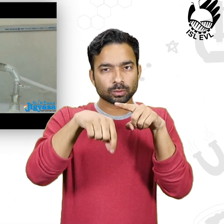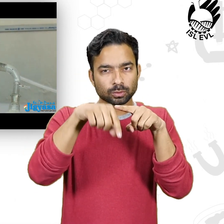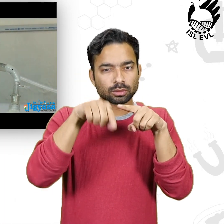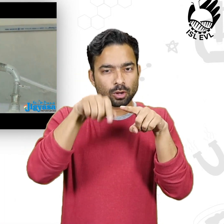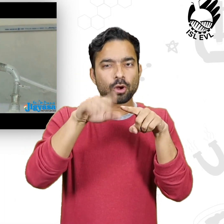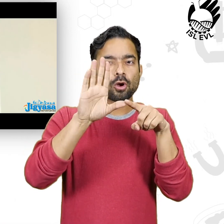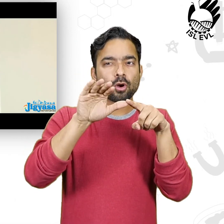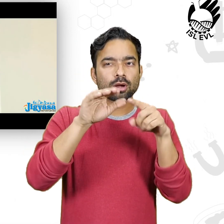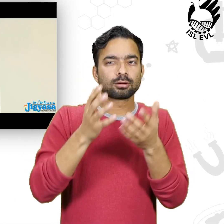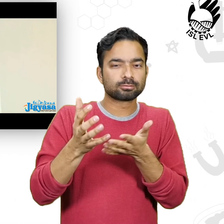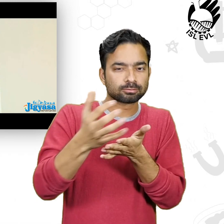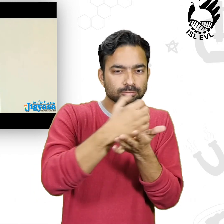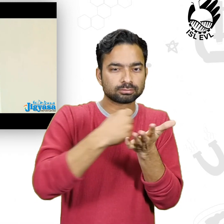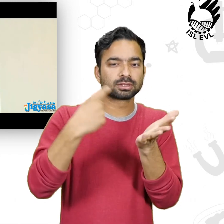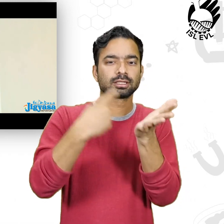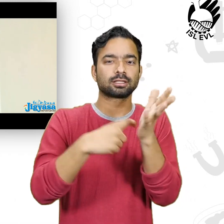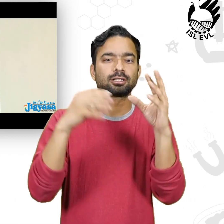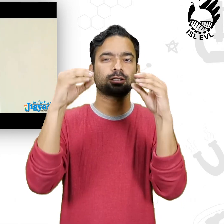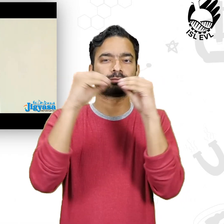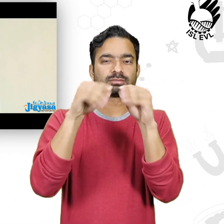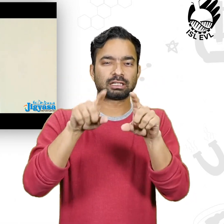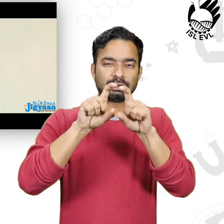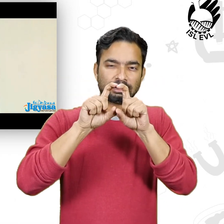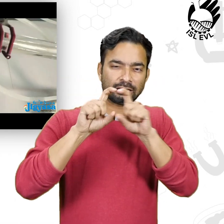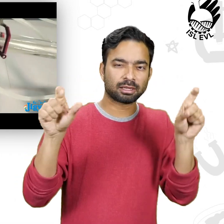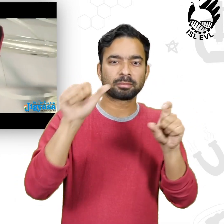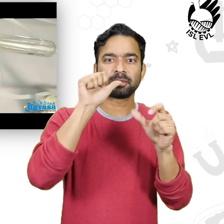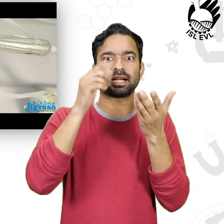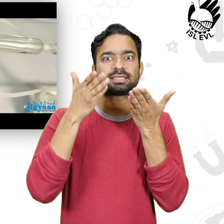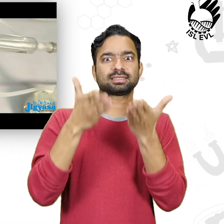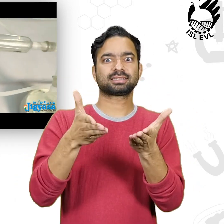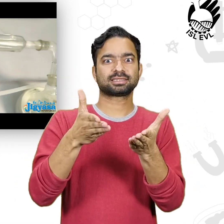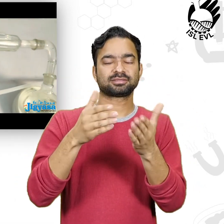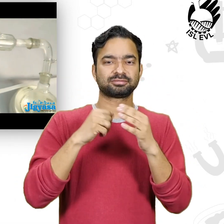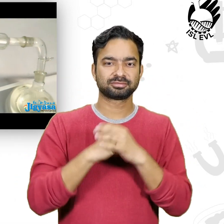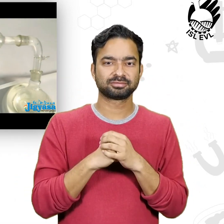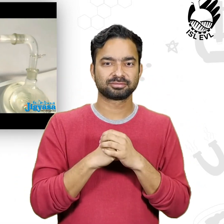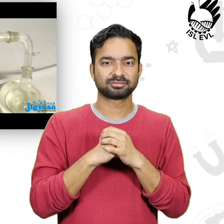the outlet. The pure water is being collected in the RB.